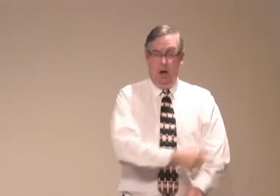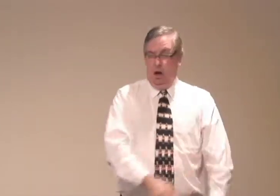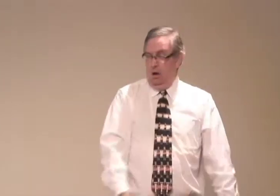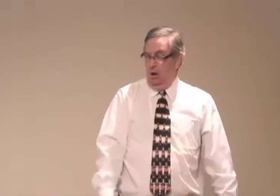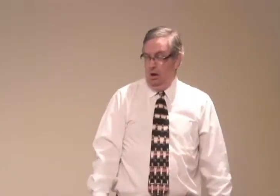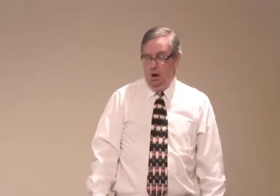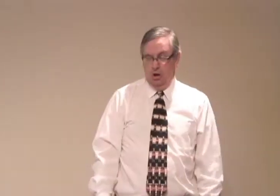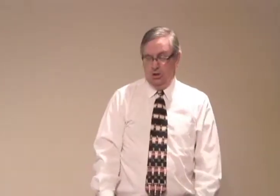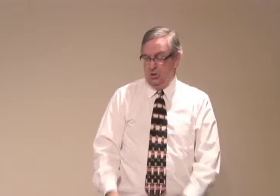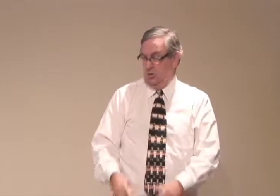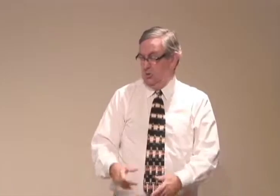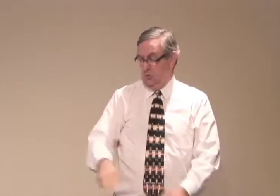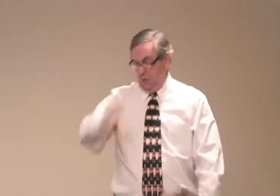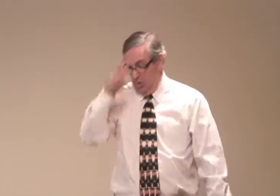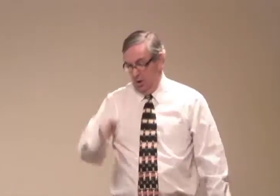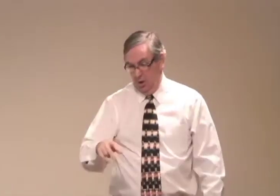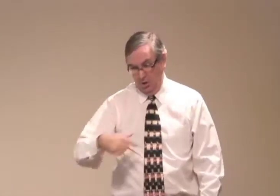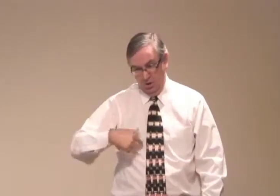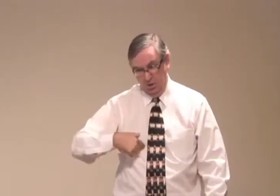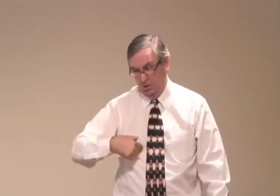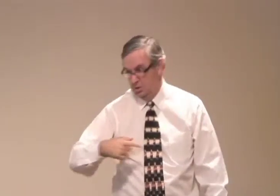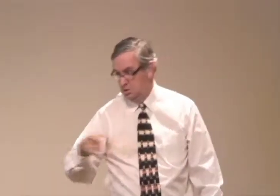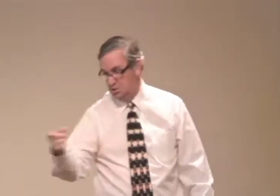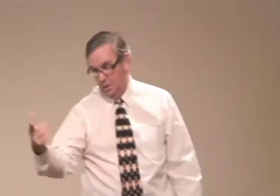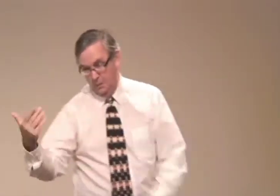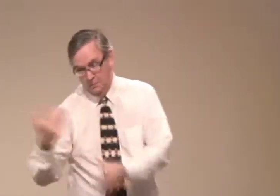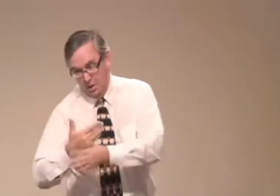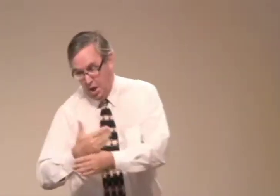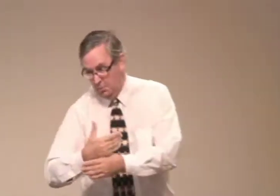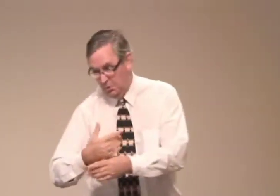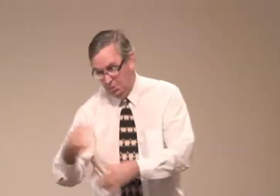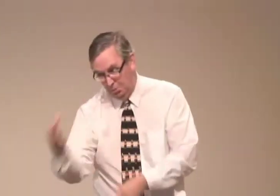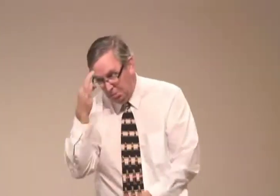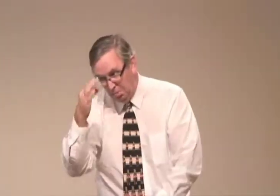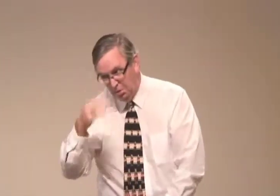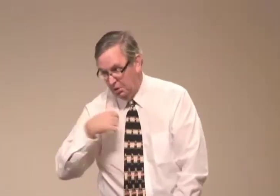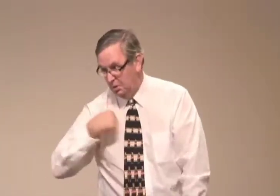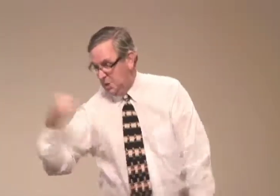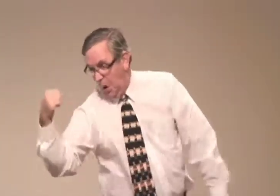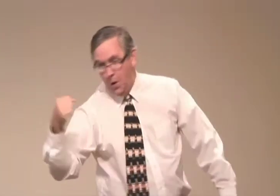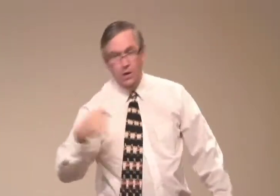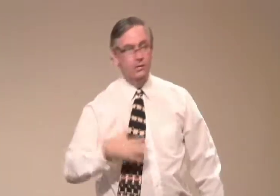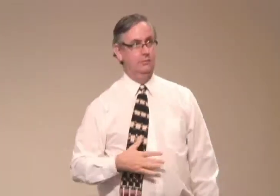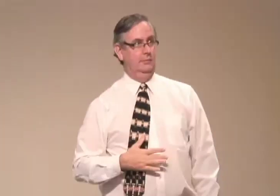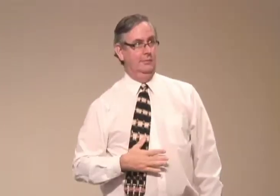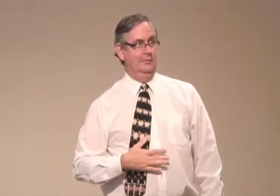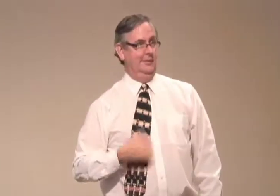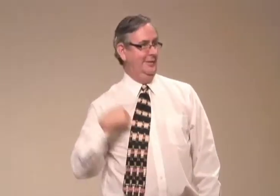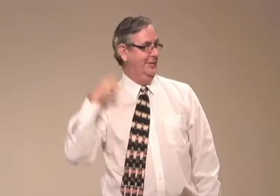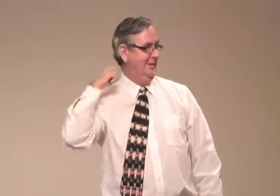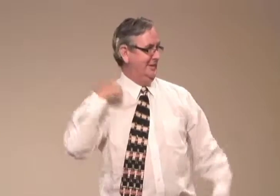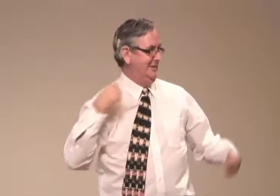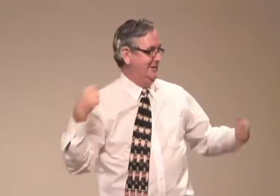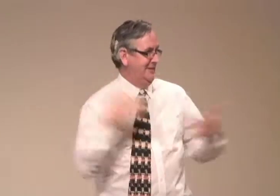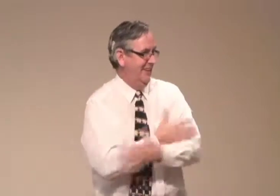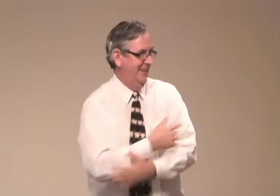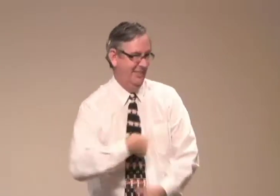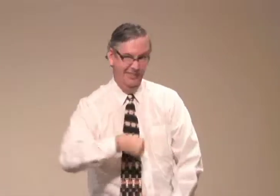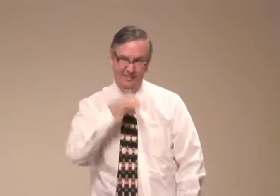Oh, that he was really mad. You, if you preach anything at me, I'm going to punch you right in the nose